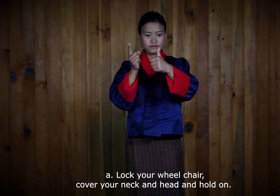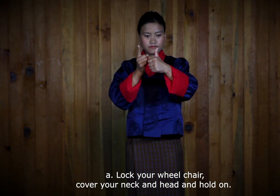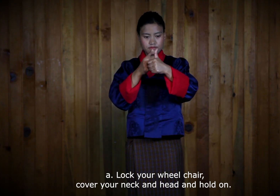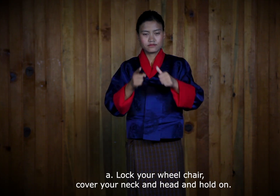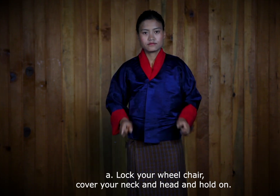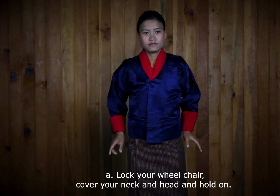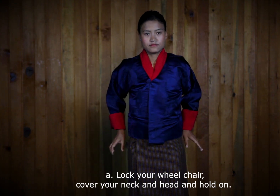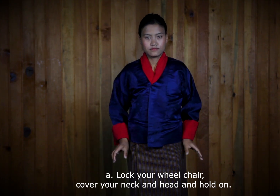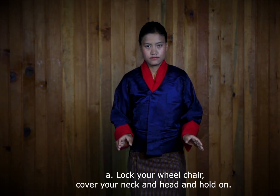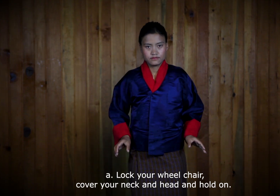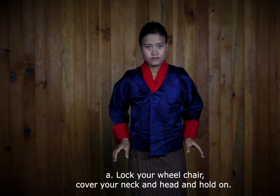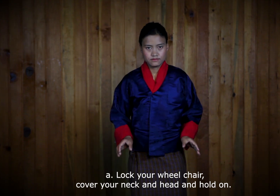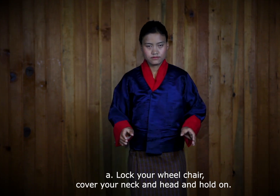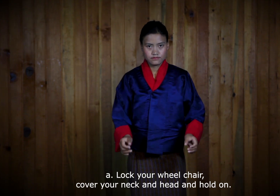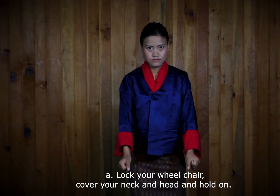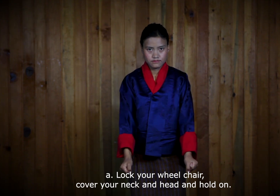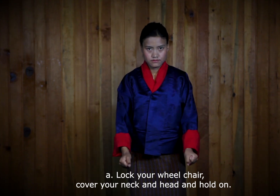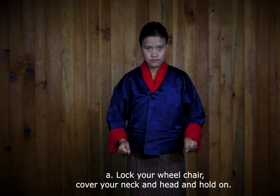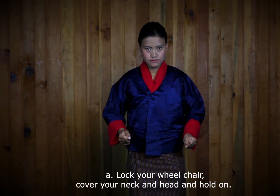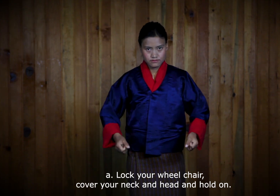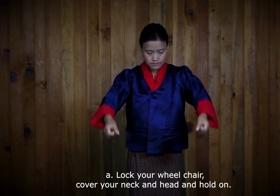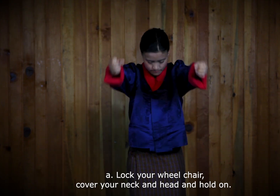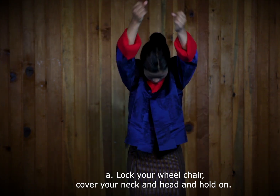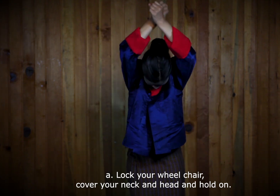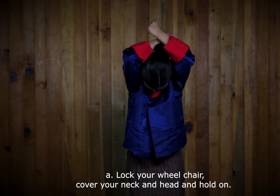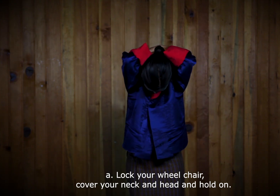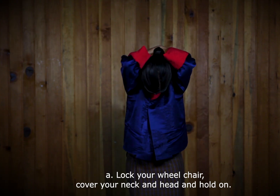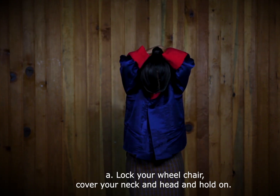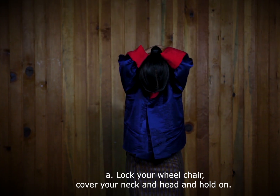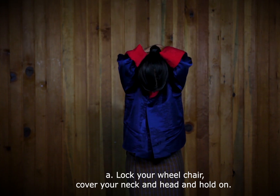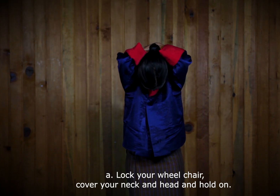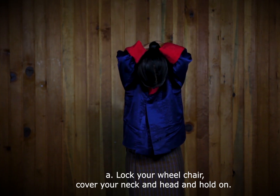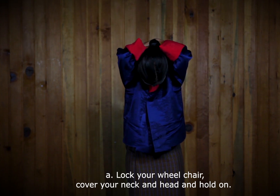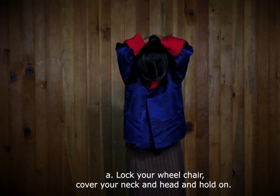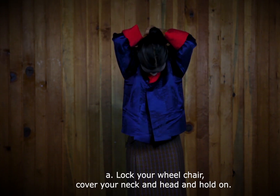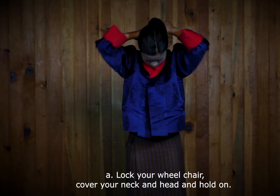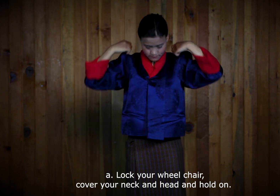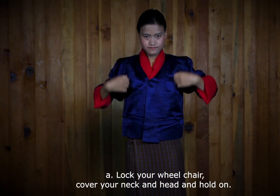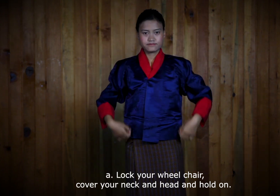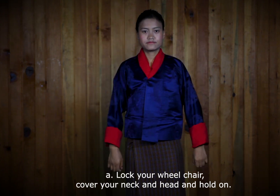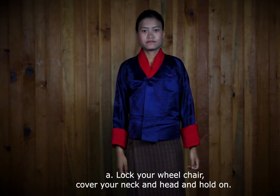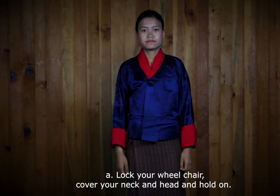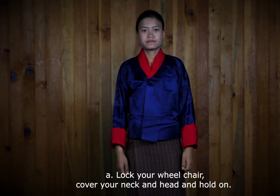A. Lock your wheelchair, cover your neck and head, and hold on.